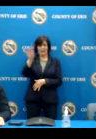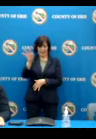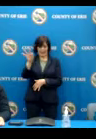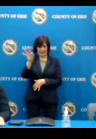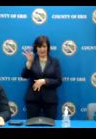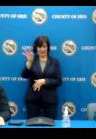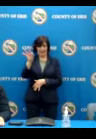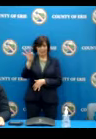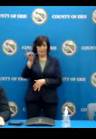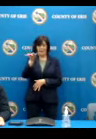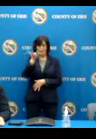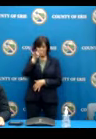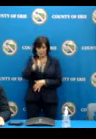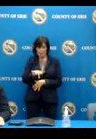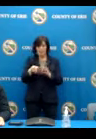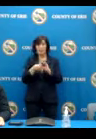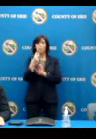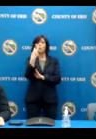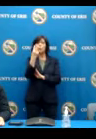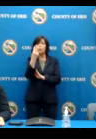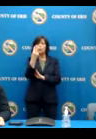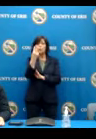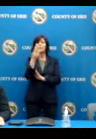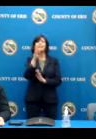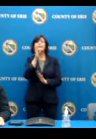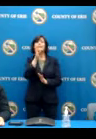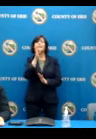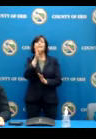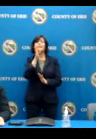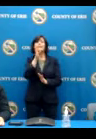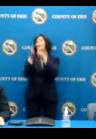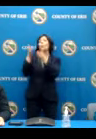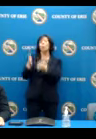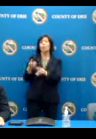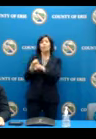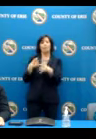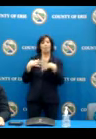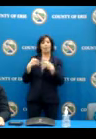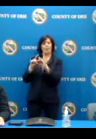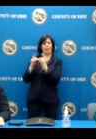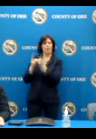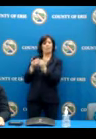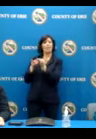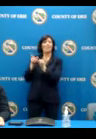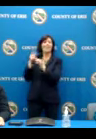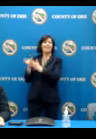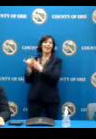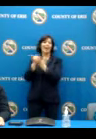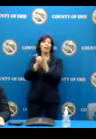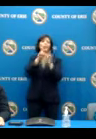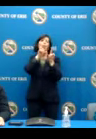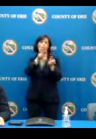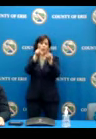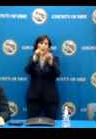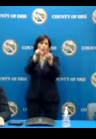858-2929, and then press option 2 to speak with someone of the health department that will be helping you order the